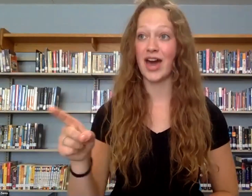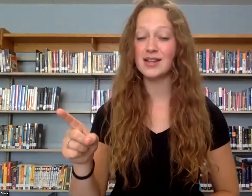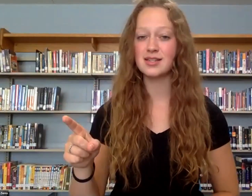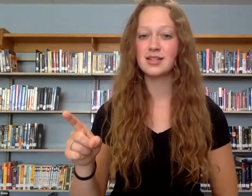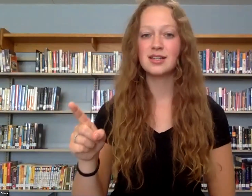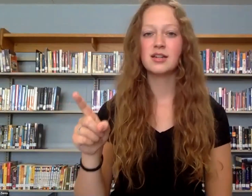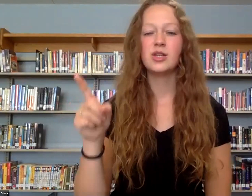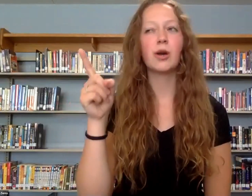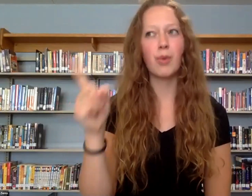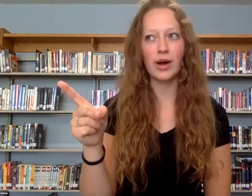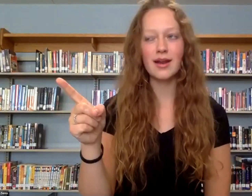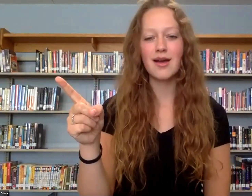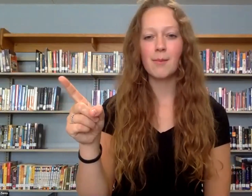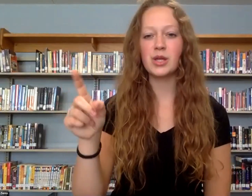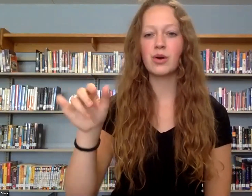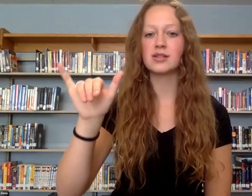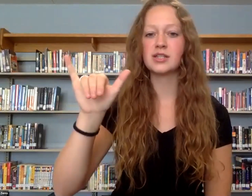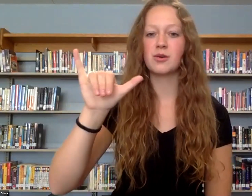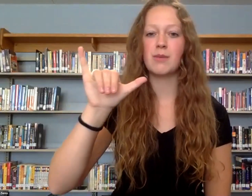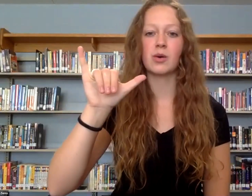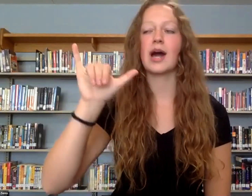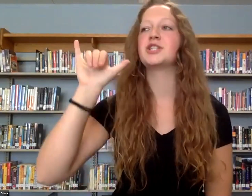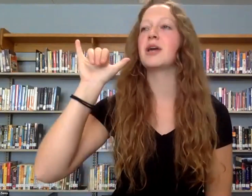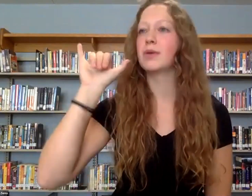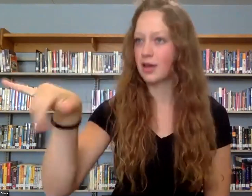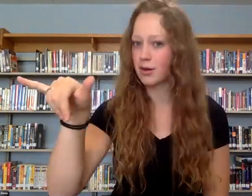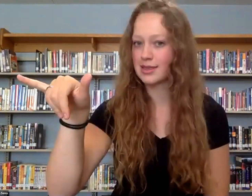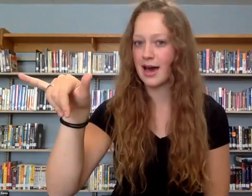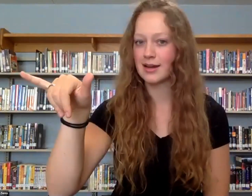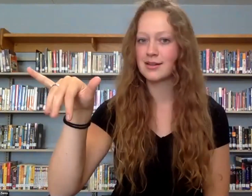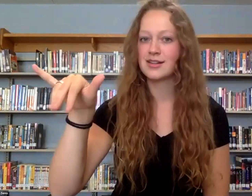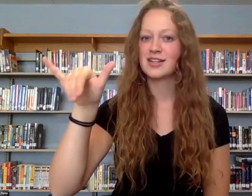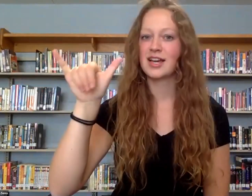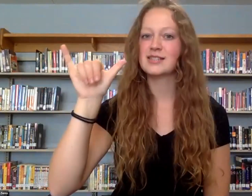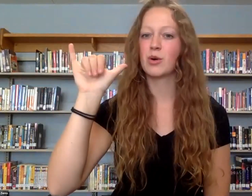that, you could point, but you can also make the Y shape and go like that. It's more